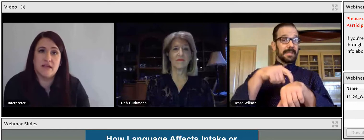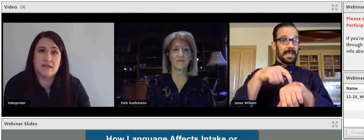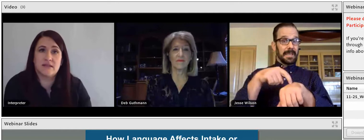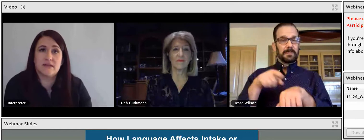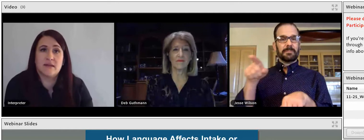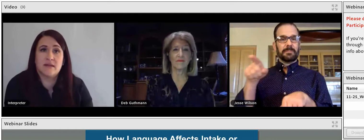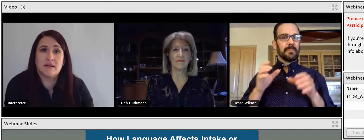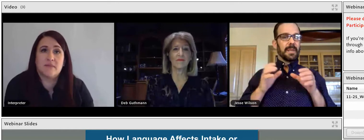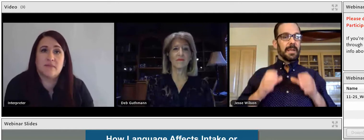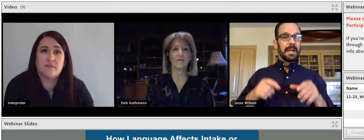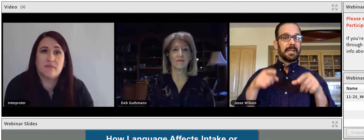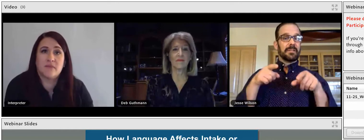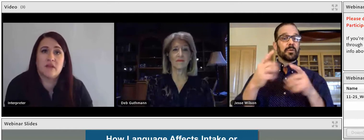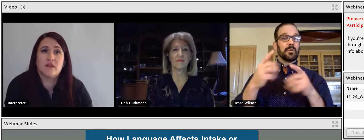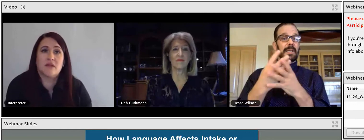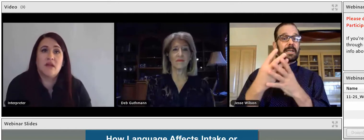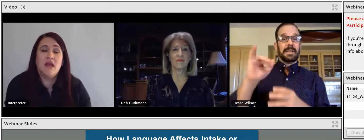to those clients.